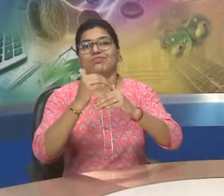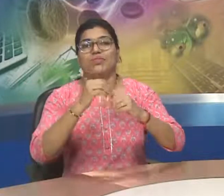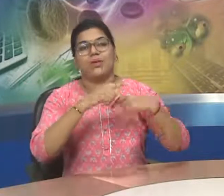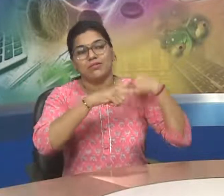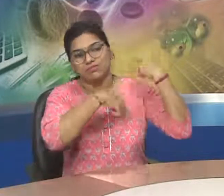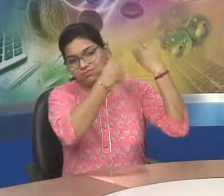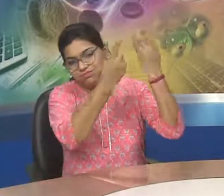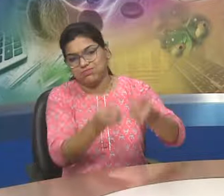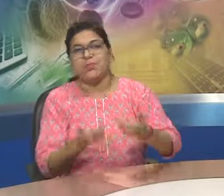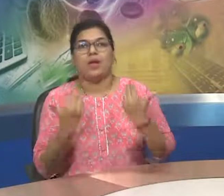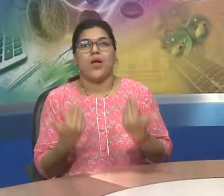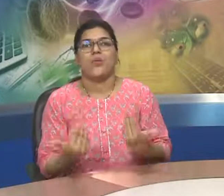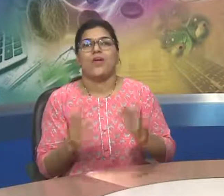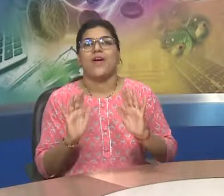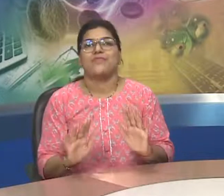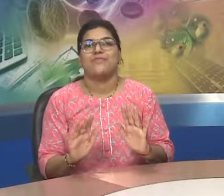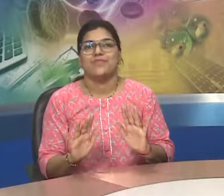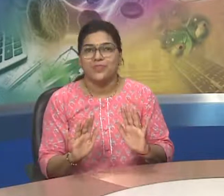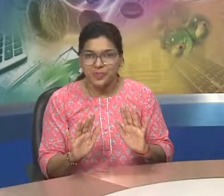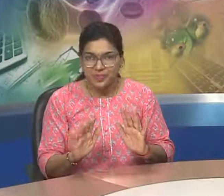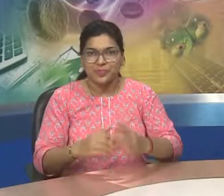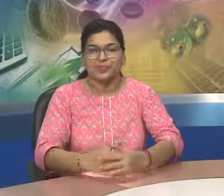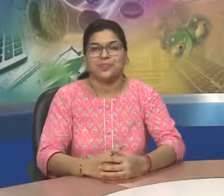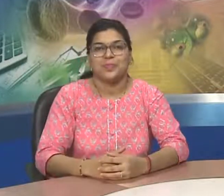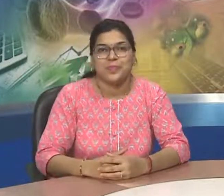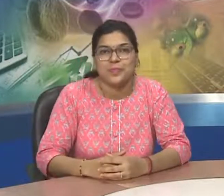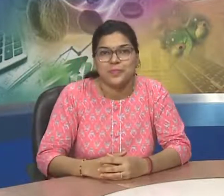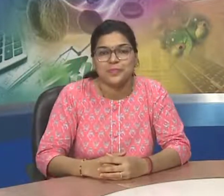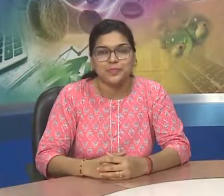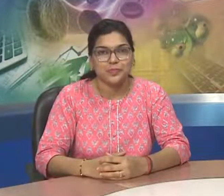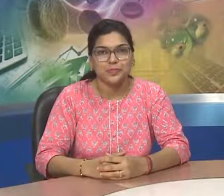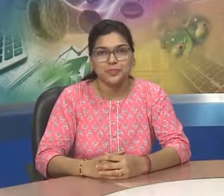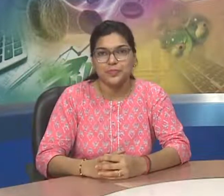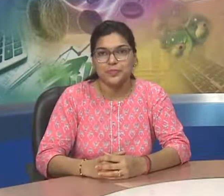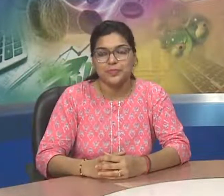of sunlight and water in the soil.